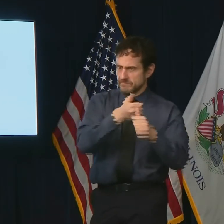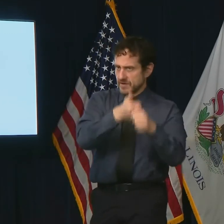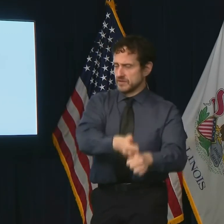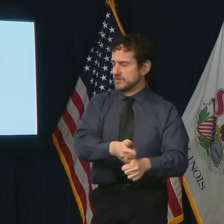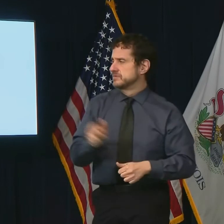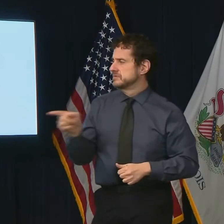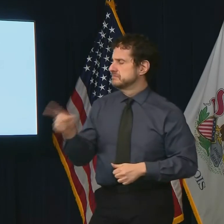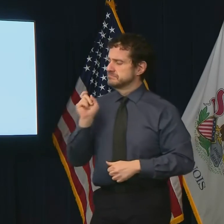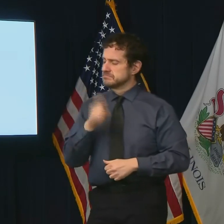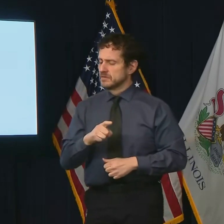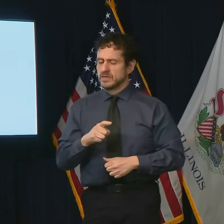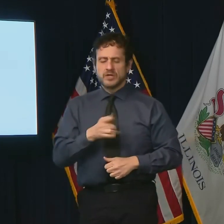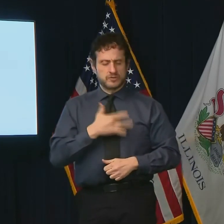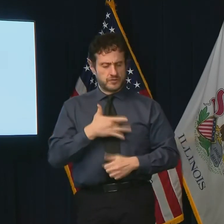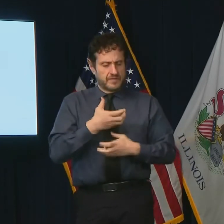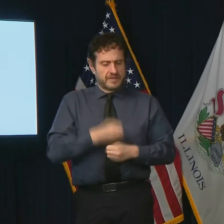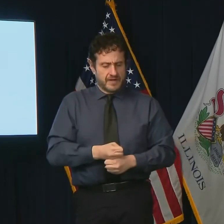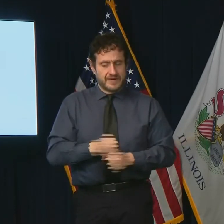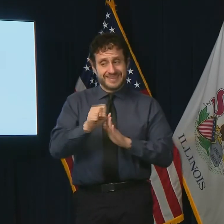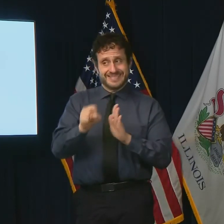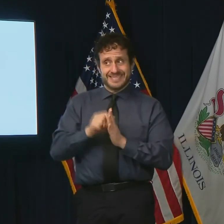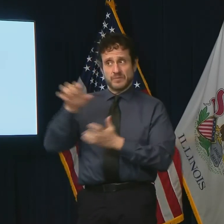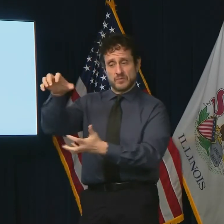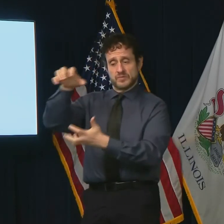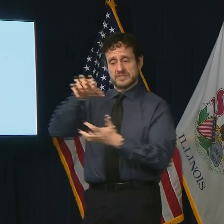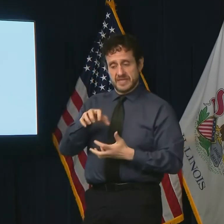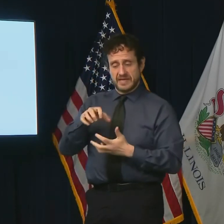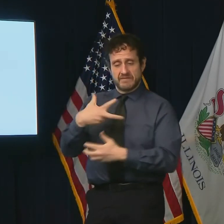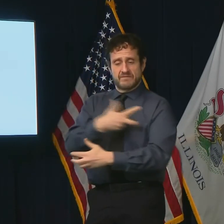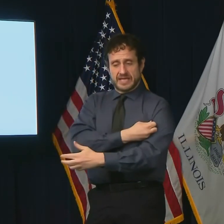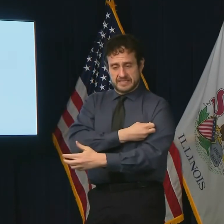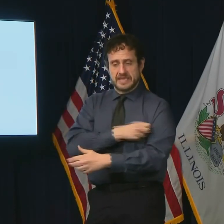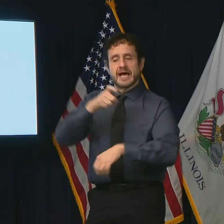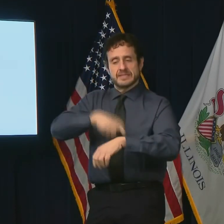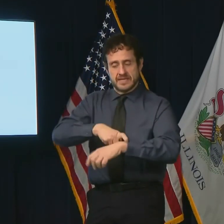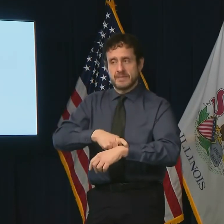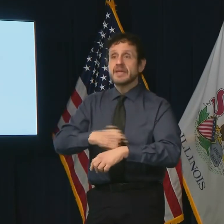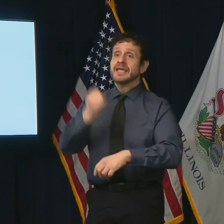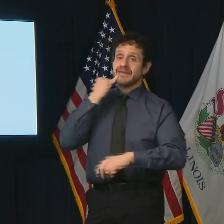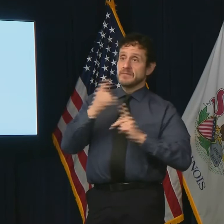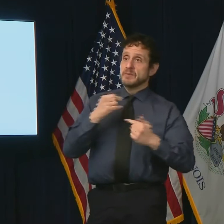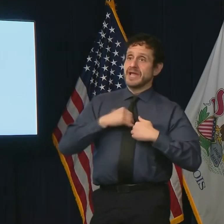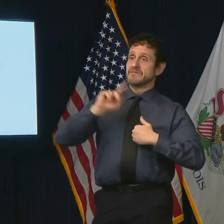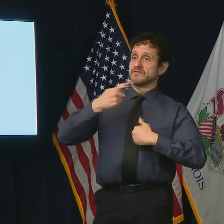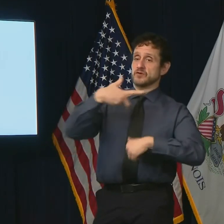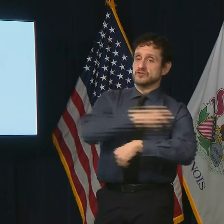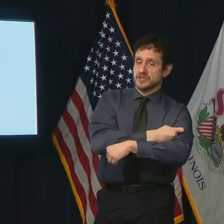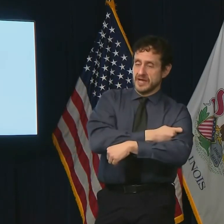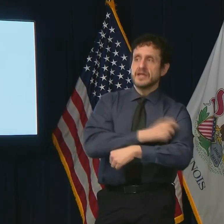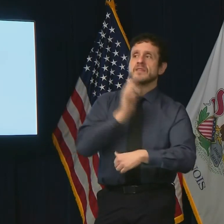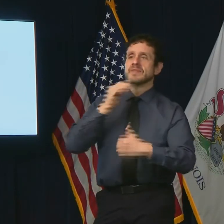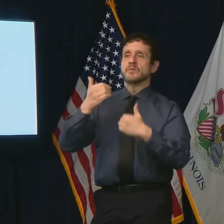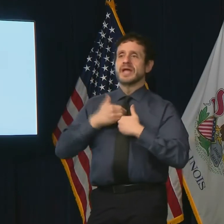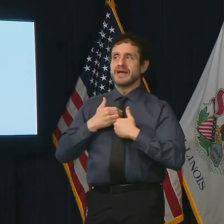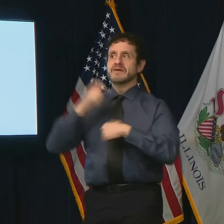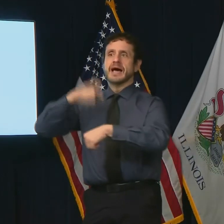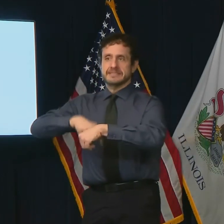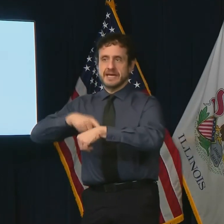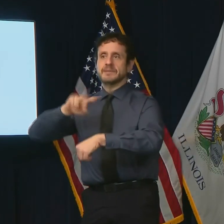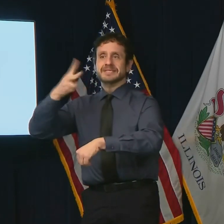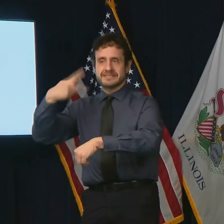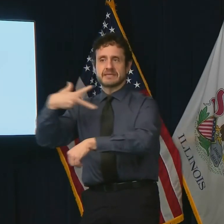confident are you that the state will receive shipments timed so people who receive the first doses can get the second doses within the recommended